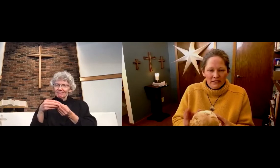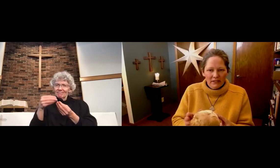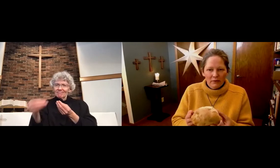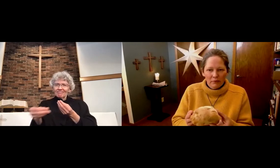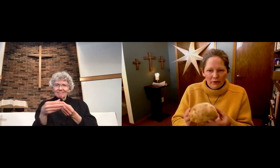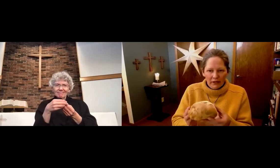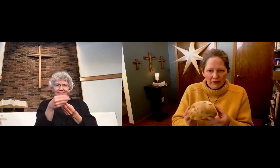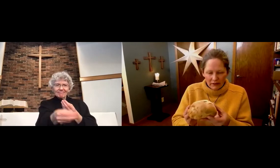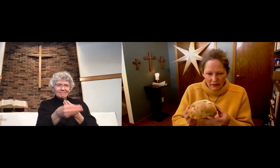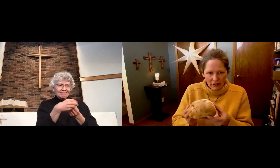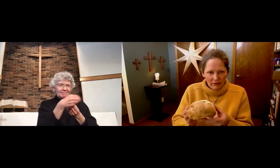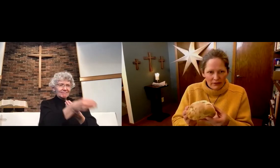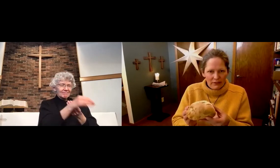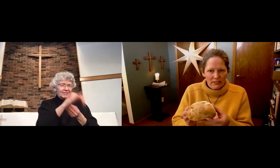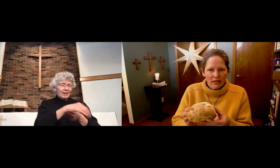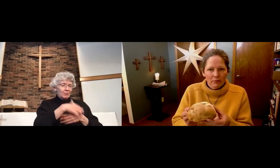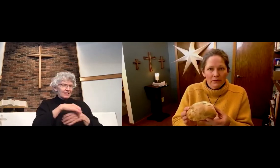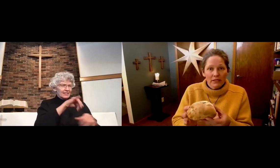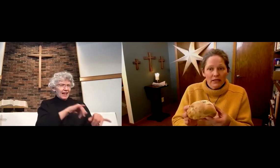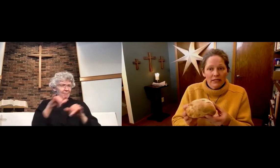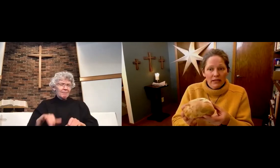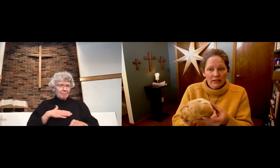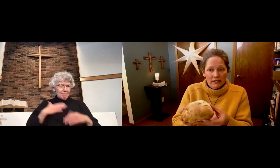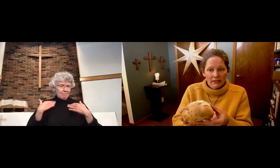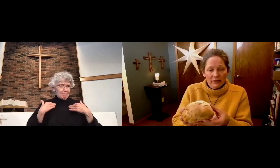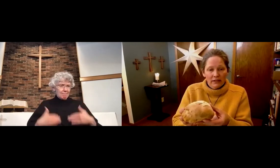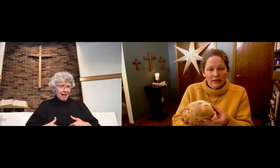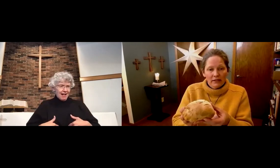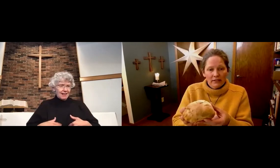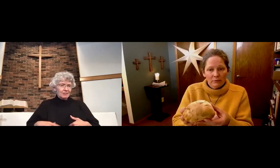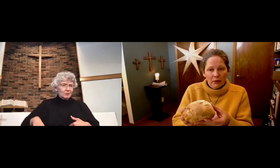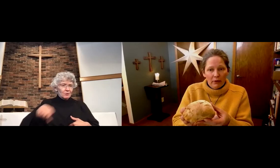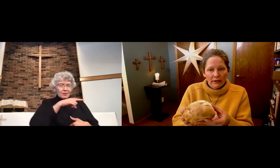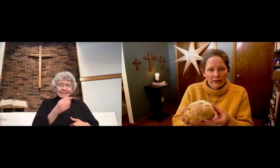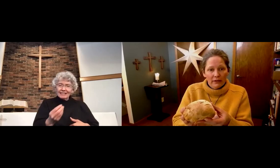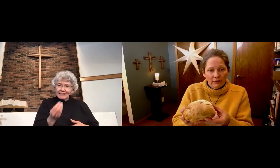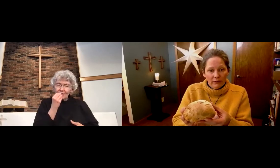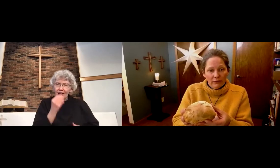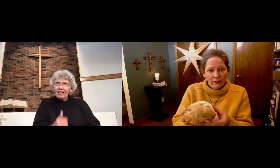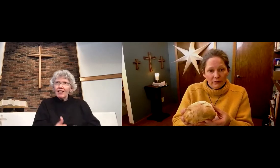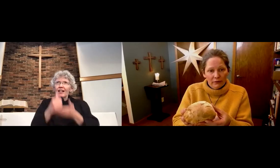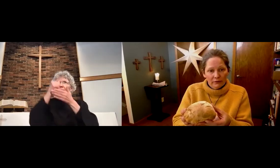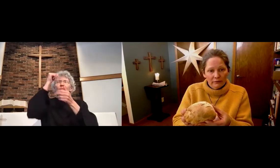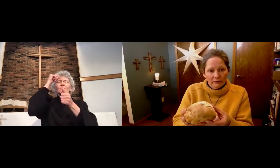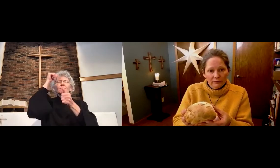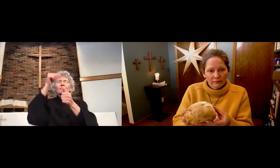Blessed it and broke it. And gave it to his disciples saying, "Take and eat. This is my body given for